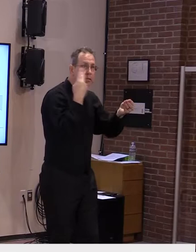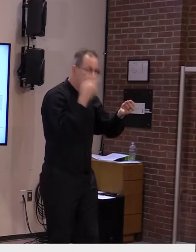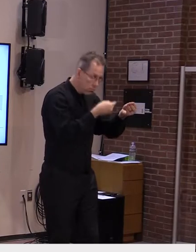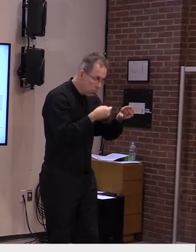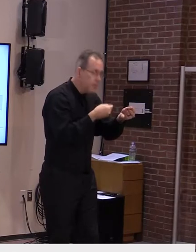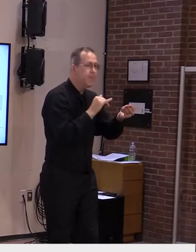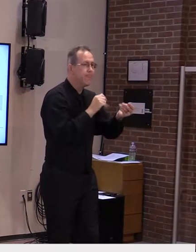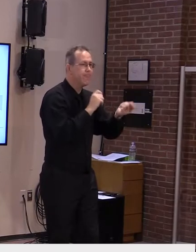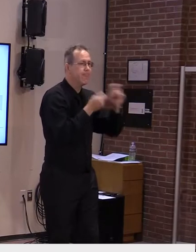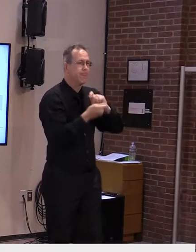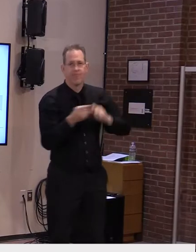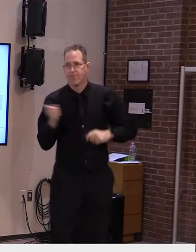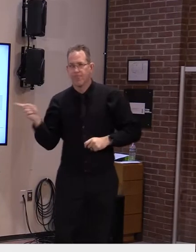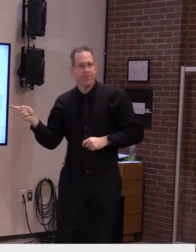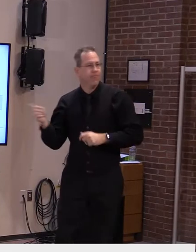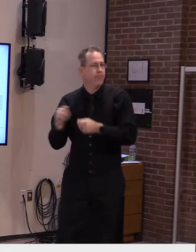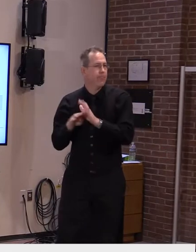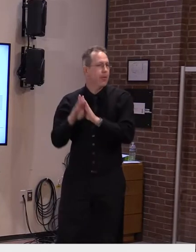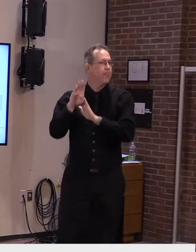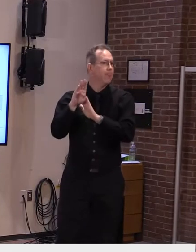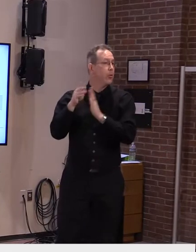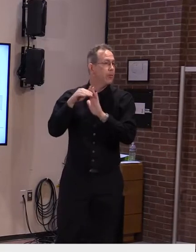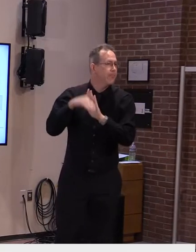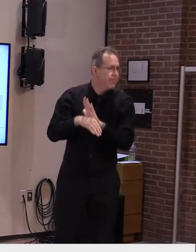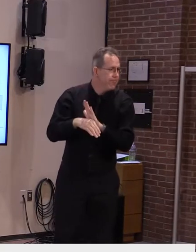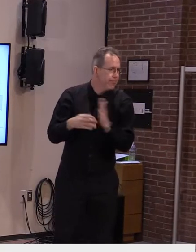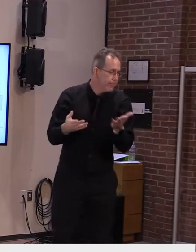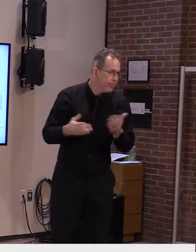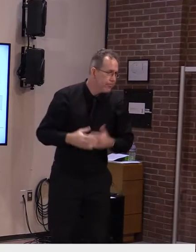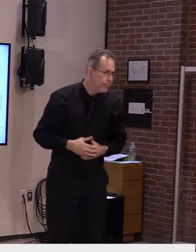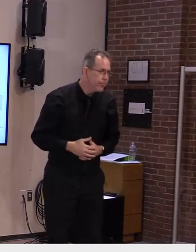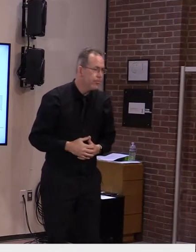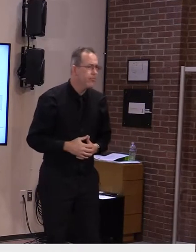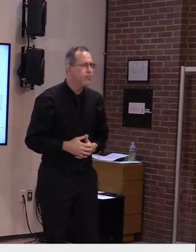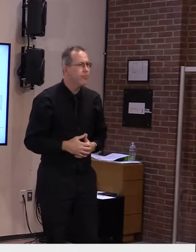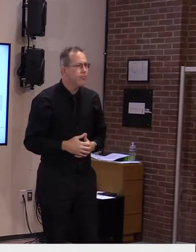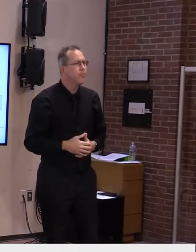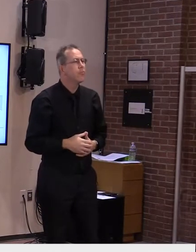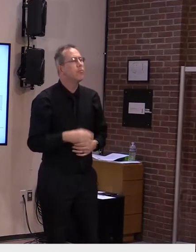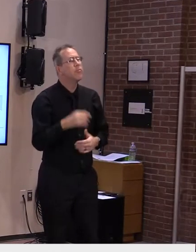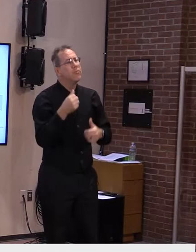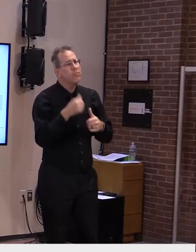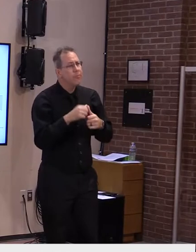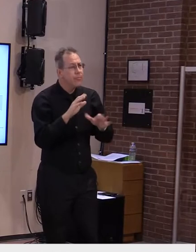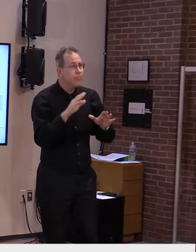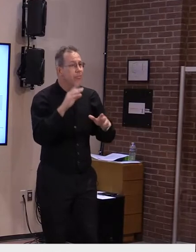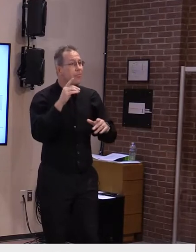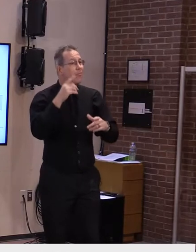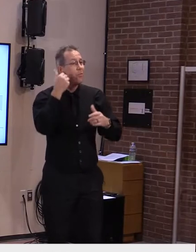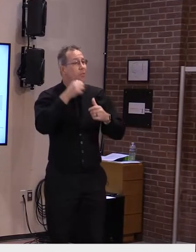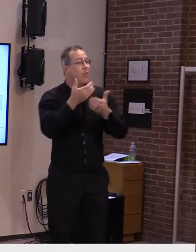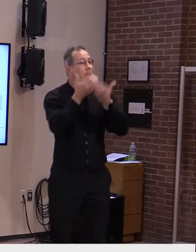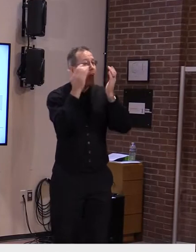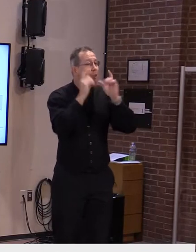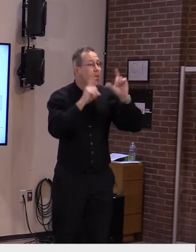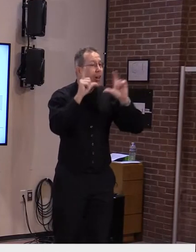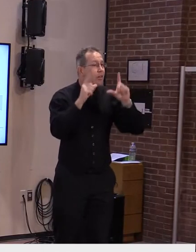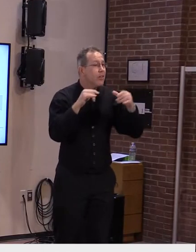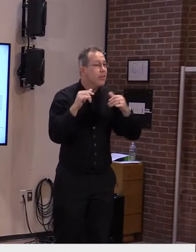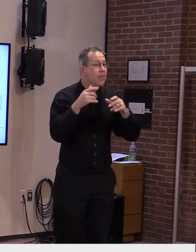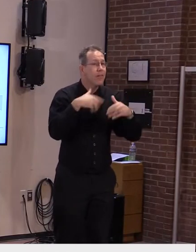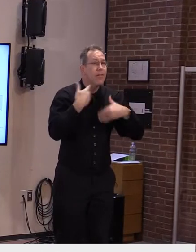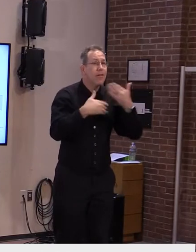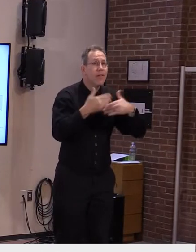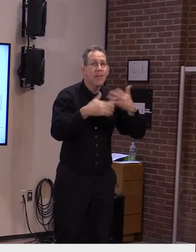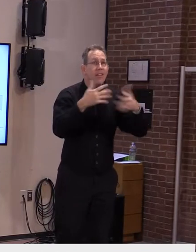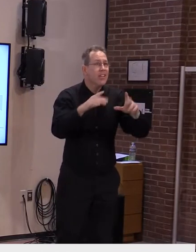with Halloween, that impact was felt more quickly than it was last year. So we'll keep a close eye on the case numbers for the end of this week